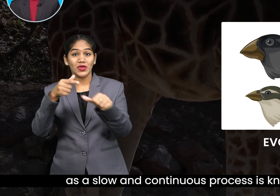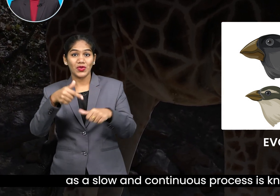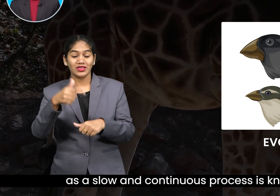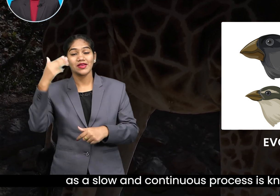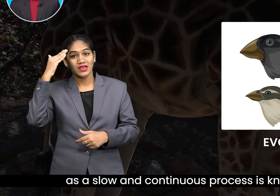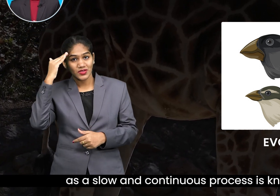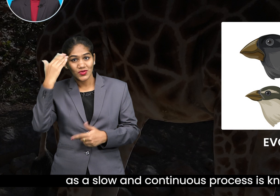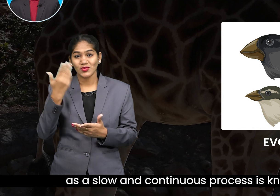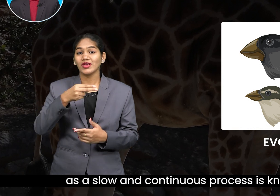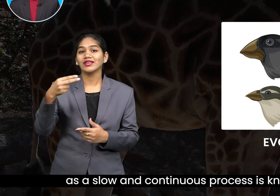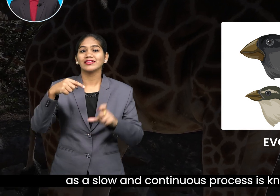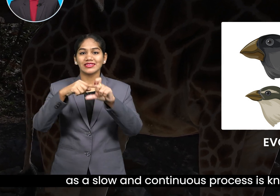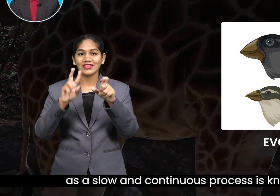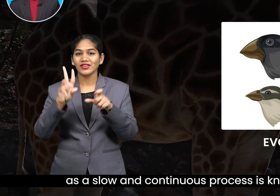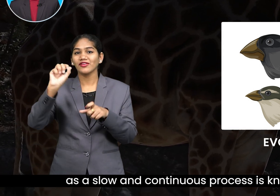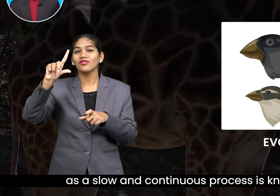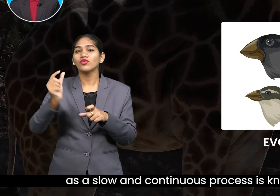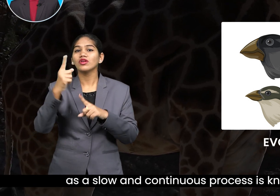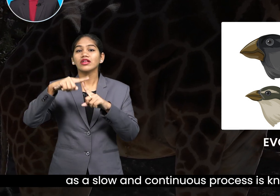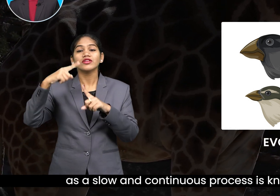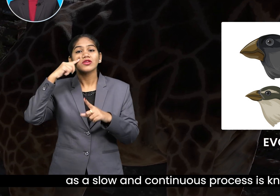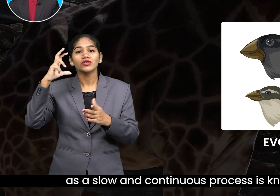is known as evolution.